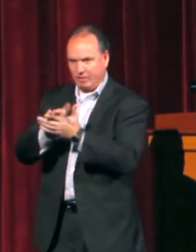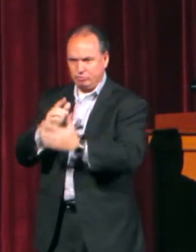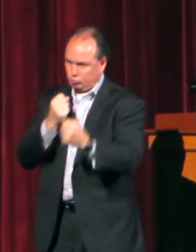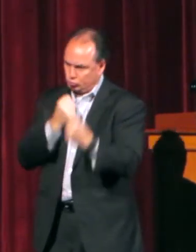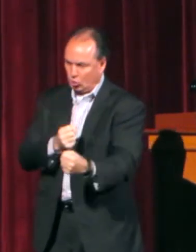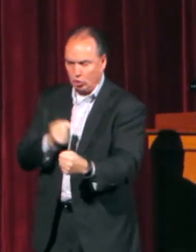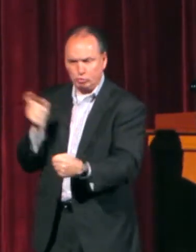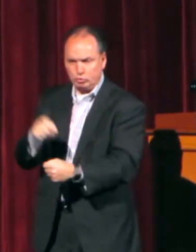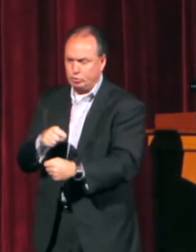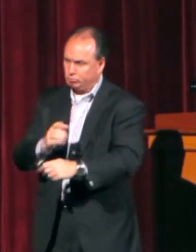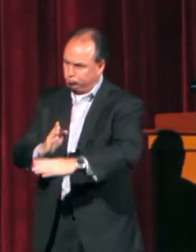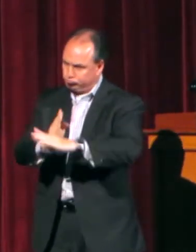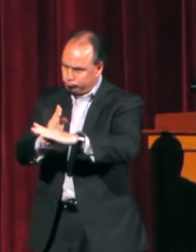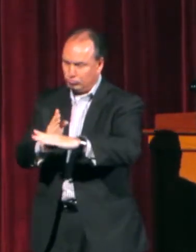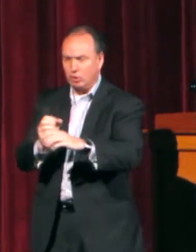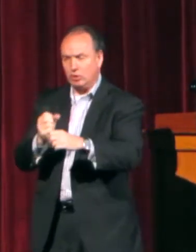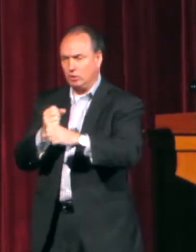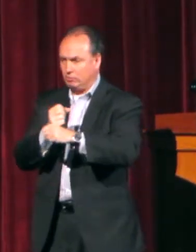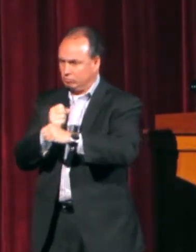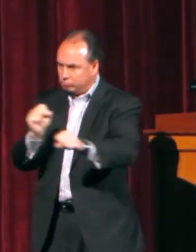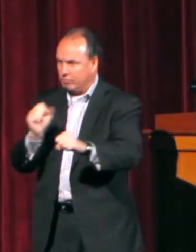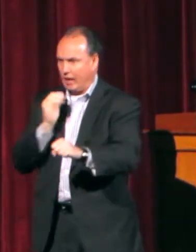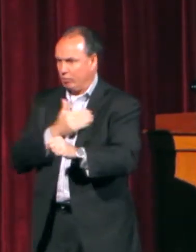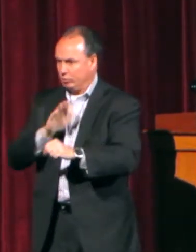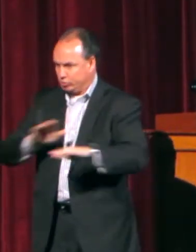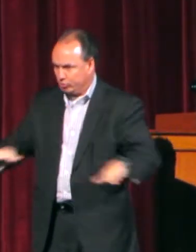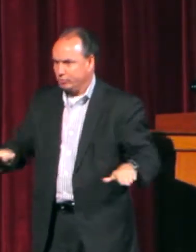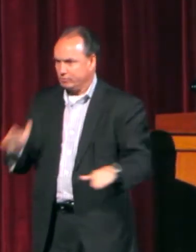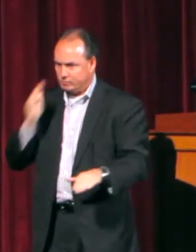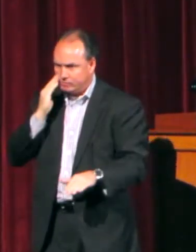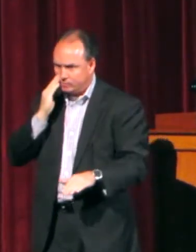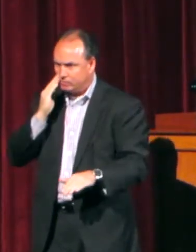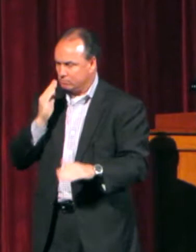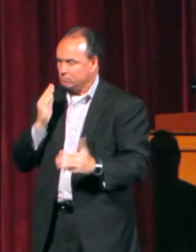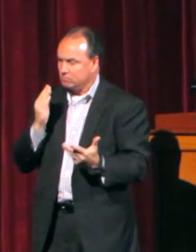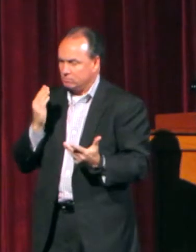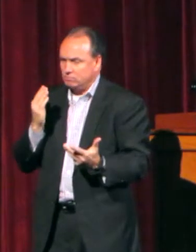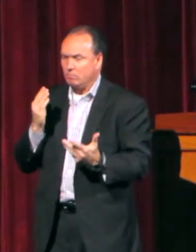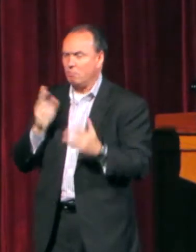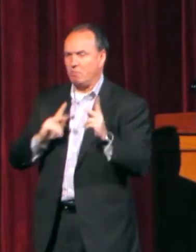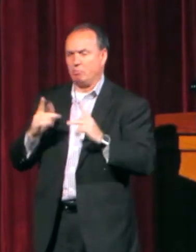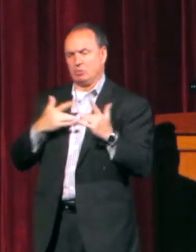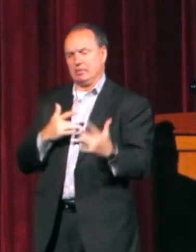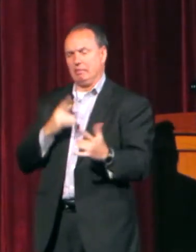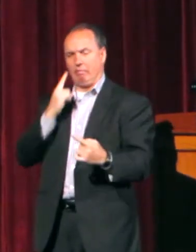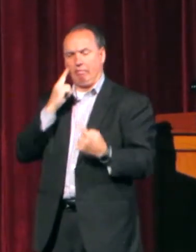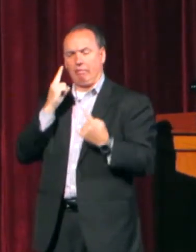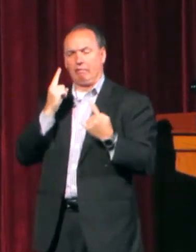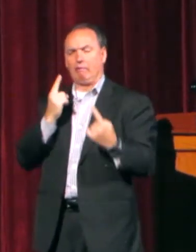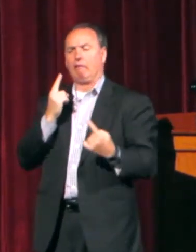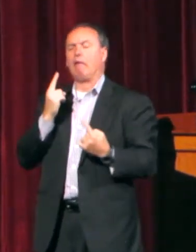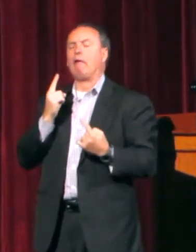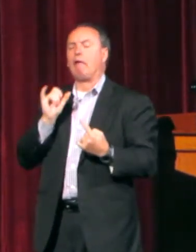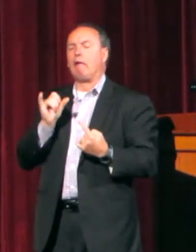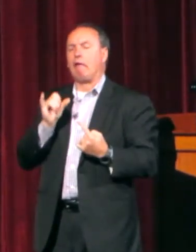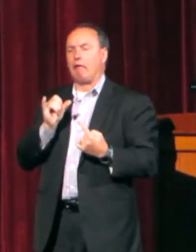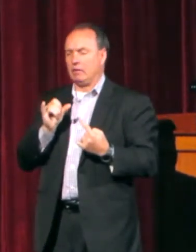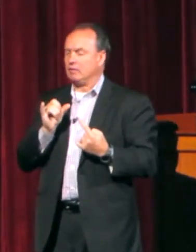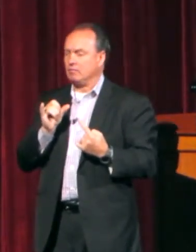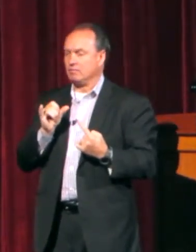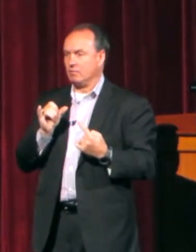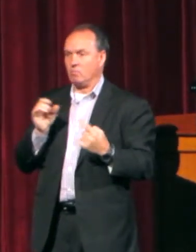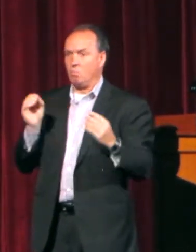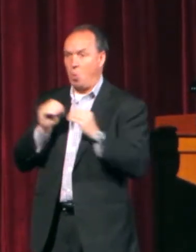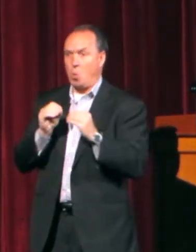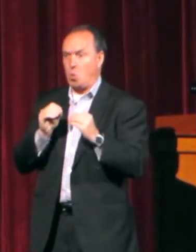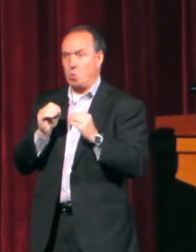be a sanctuary for children, I think people tend to think of them as more prolific than they